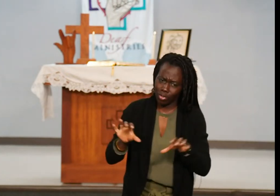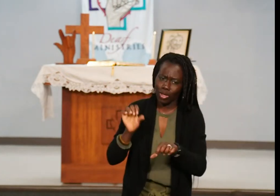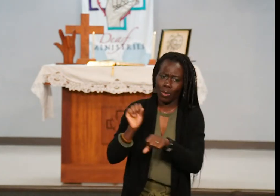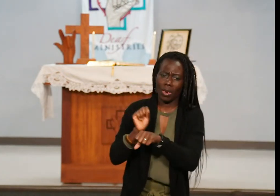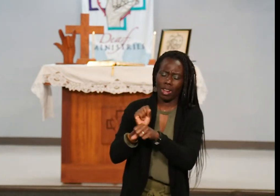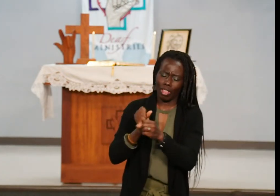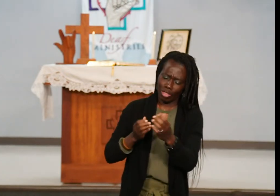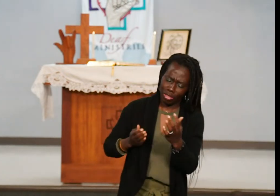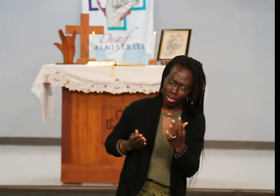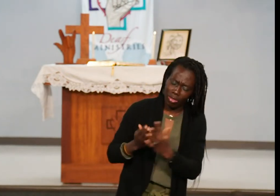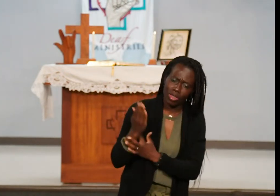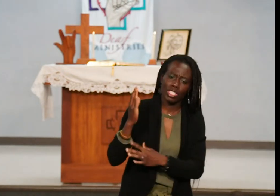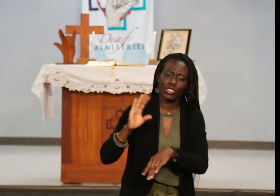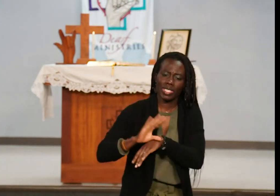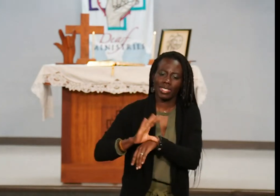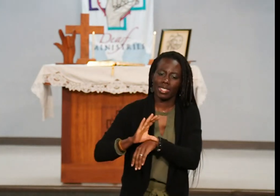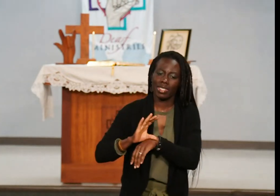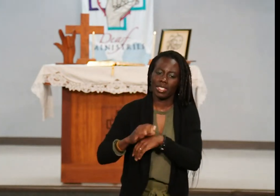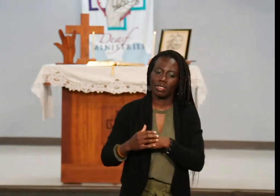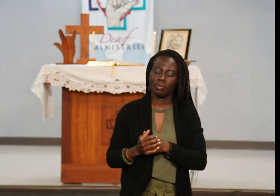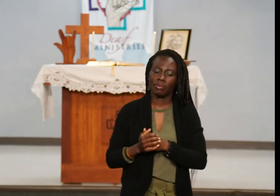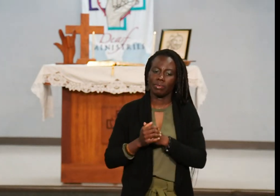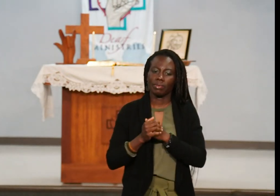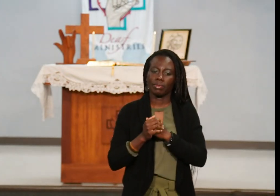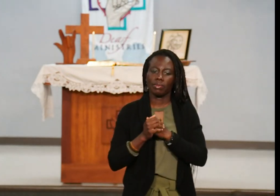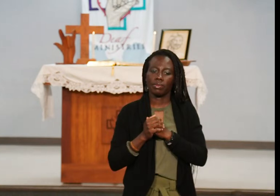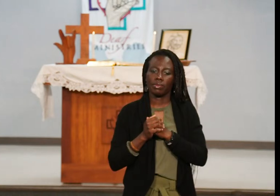support His work through church.